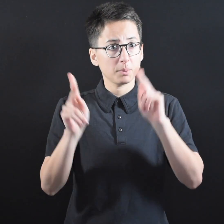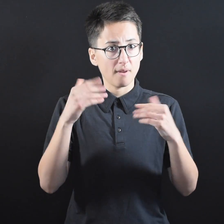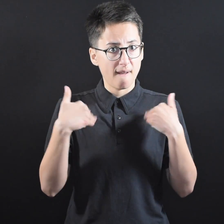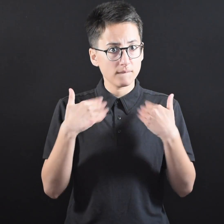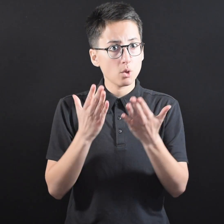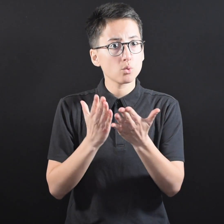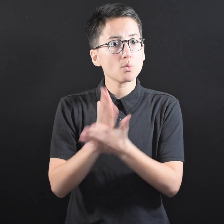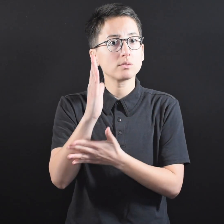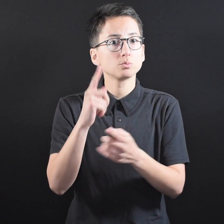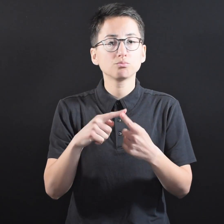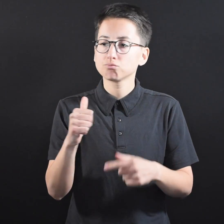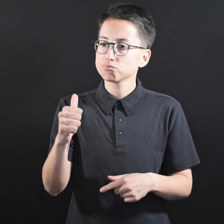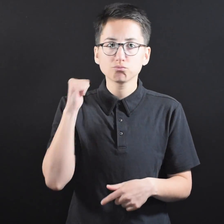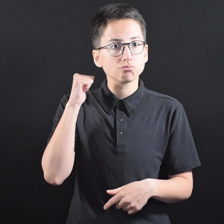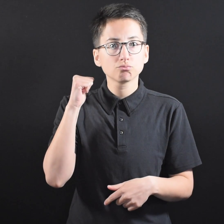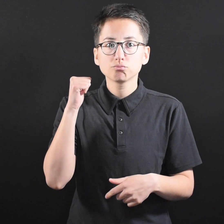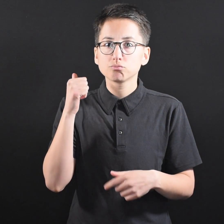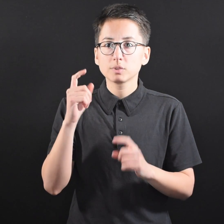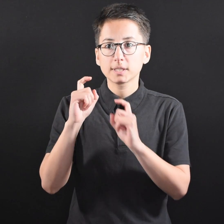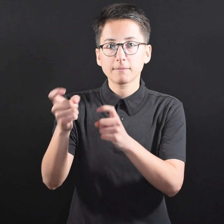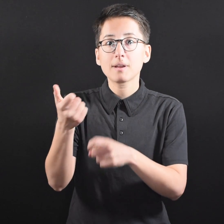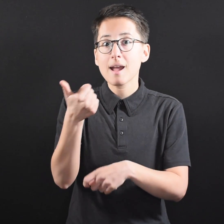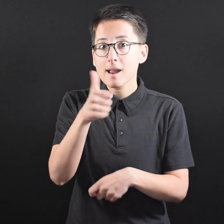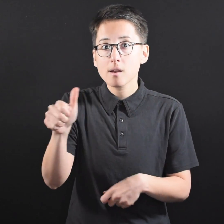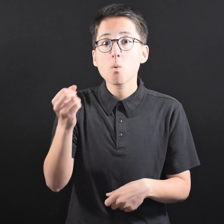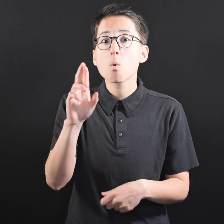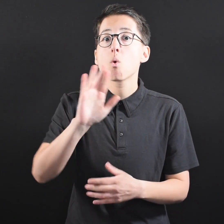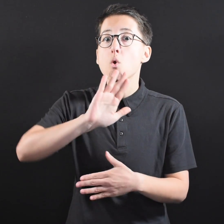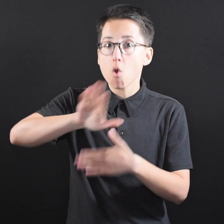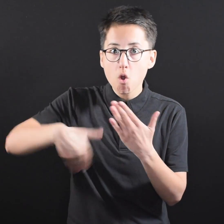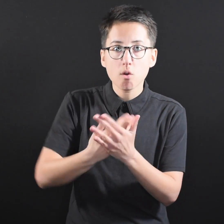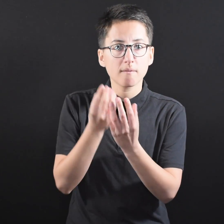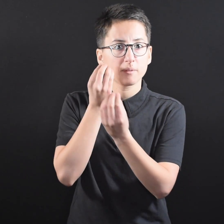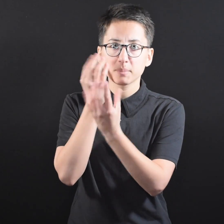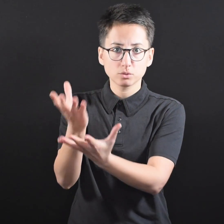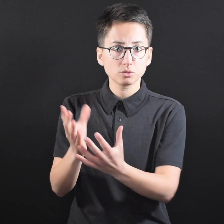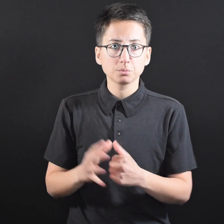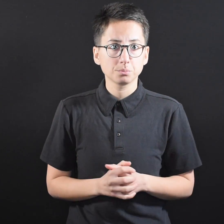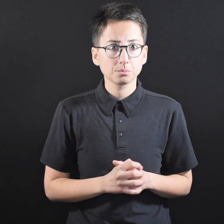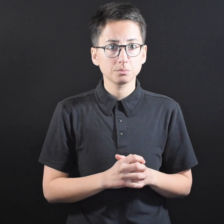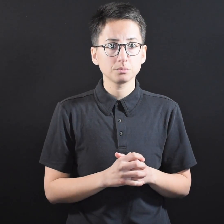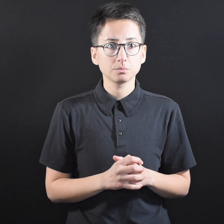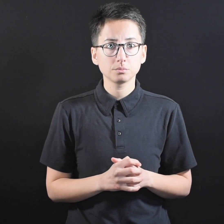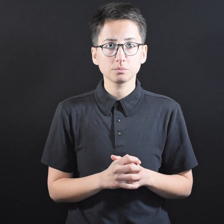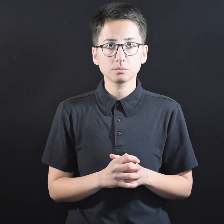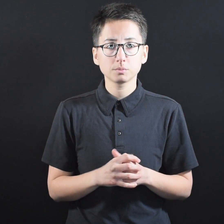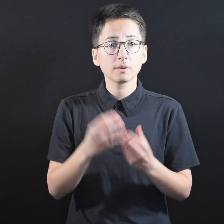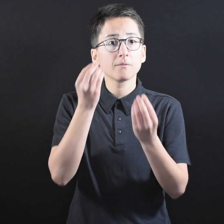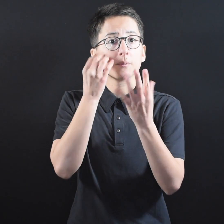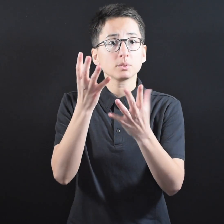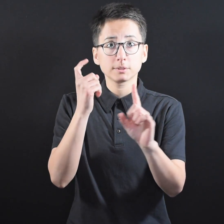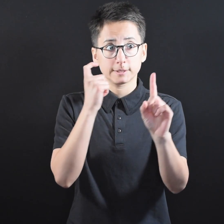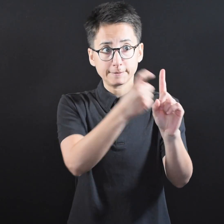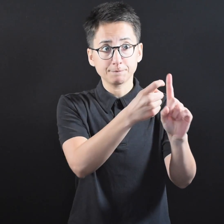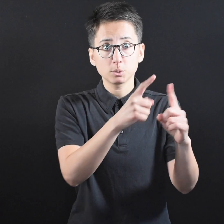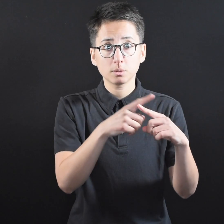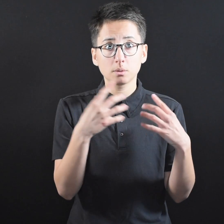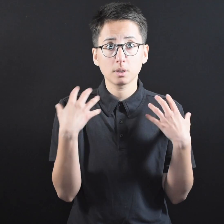People have the right to refuse giving any or all information. Information given to the